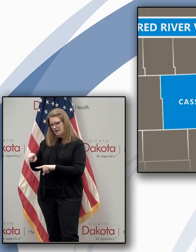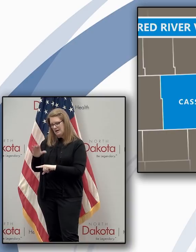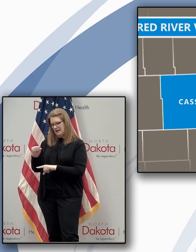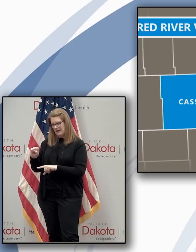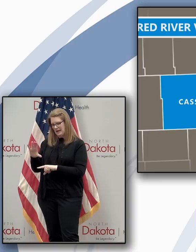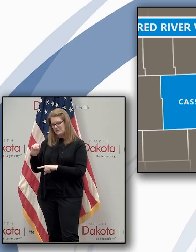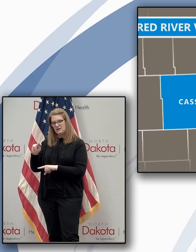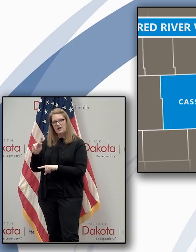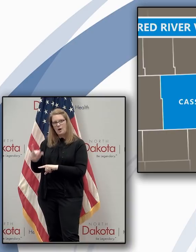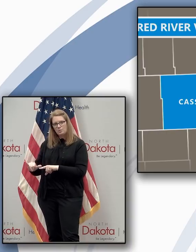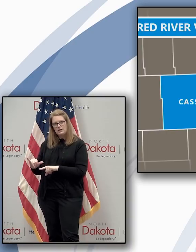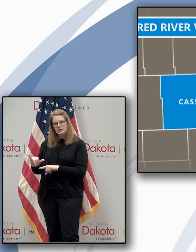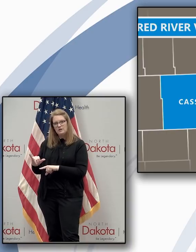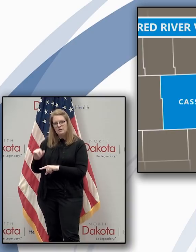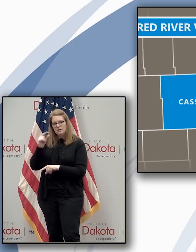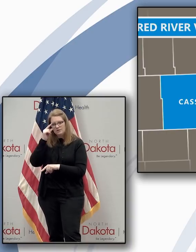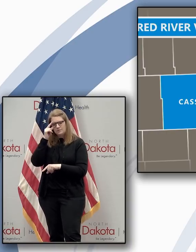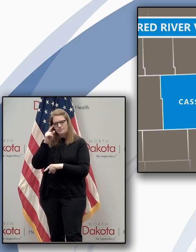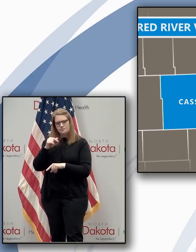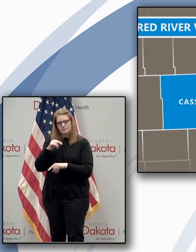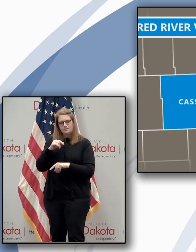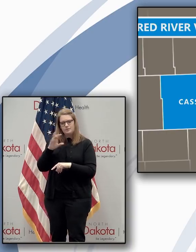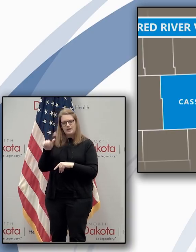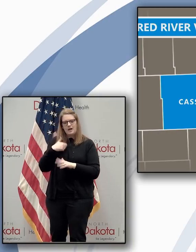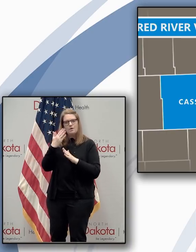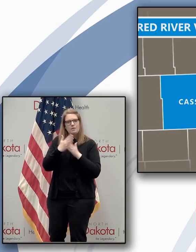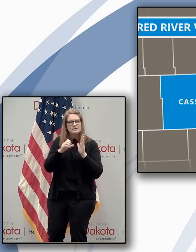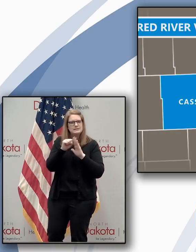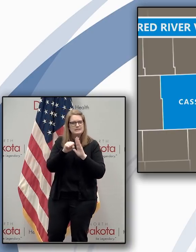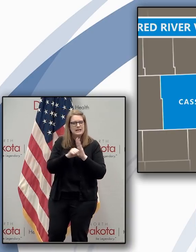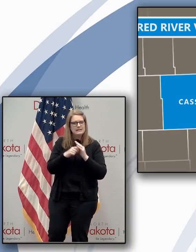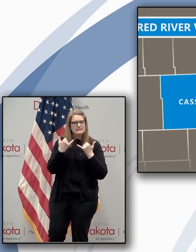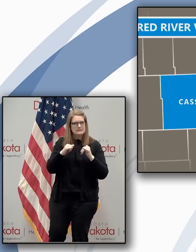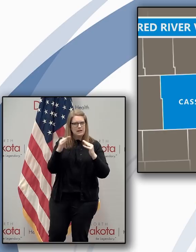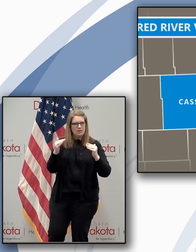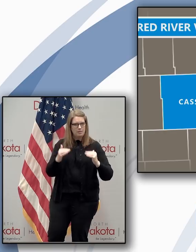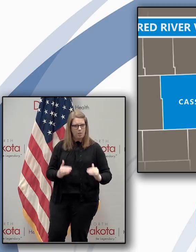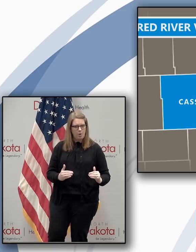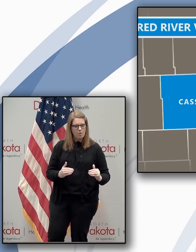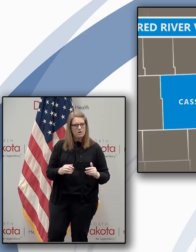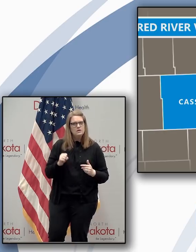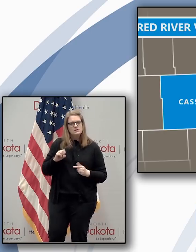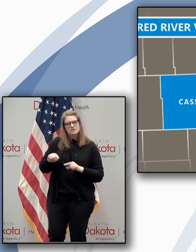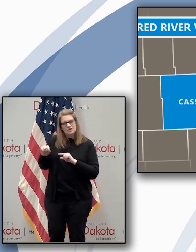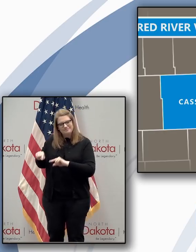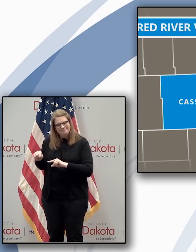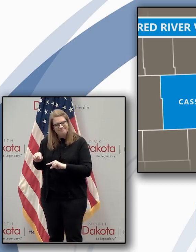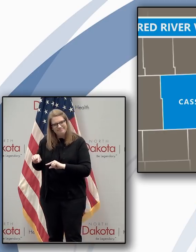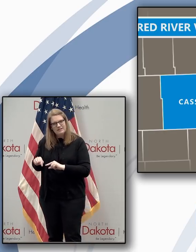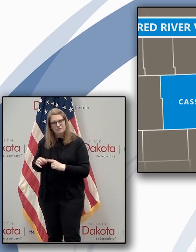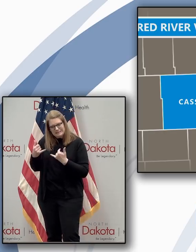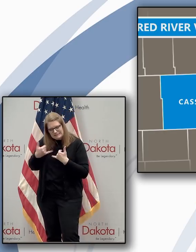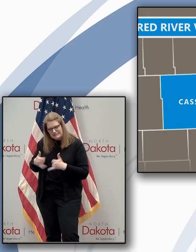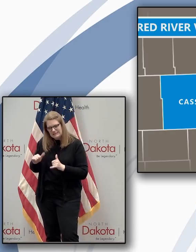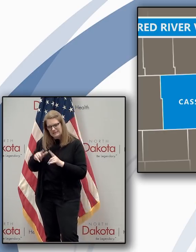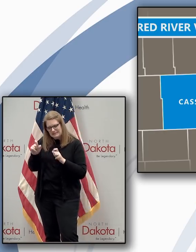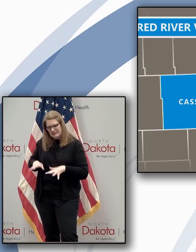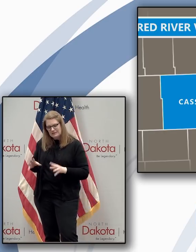average in other parts of the state. So we need to do more testing, even to get up to the